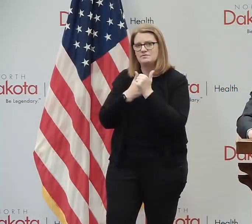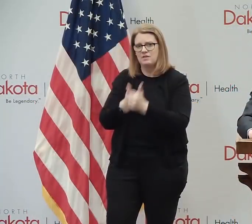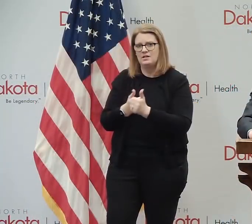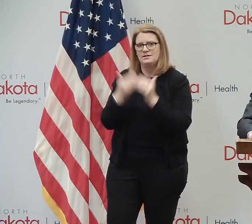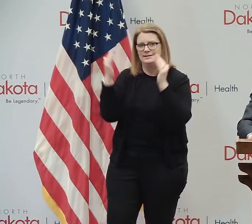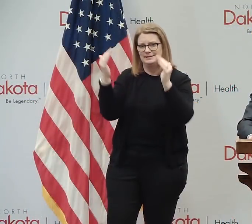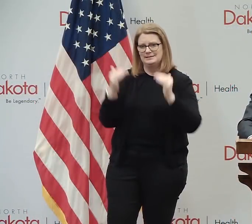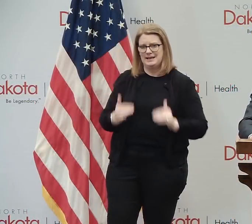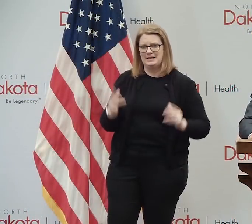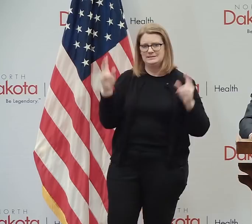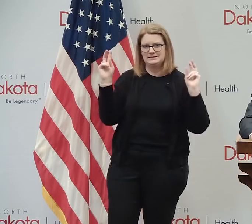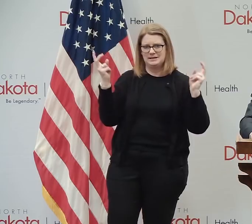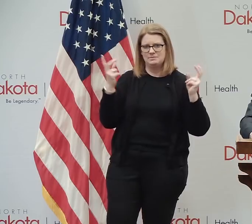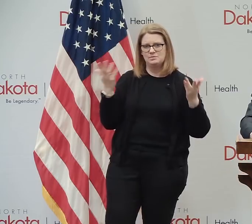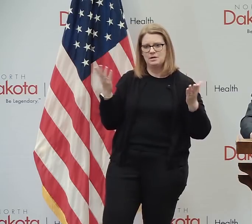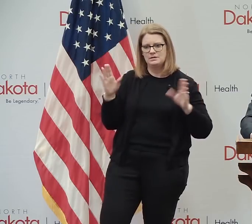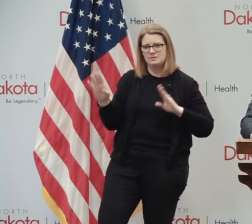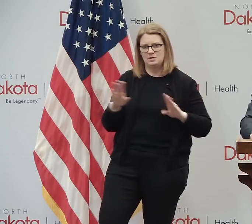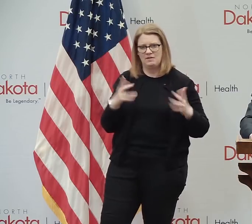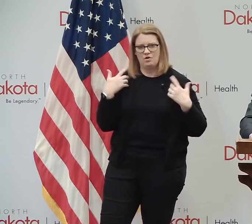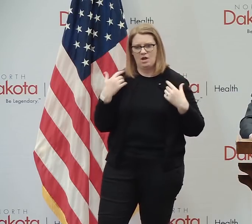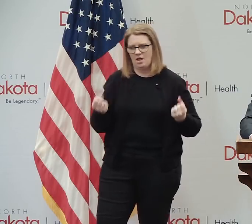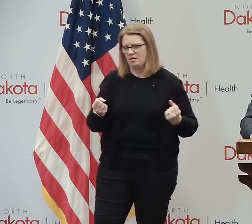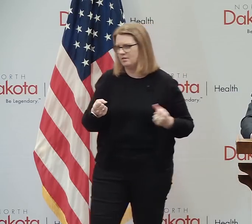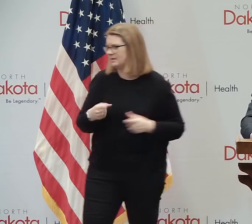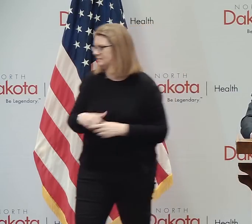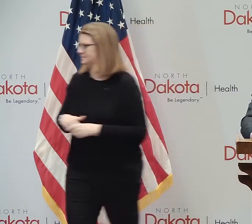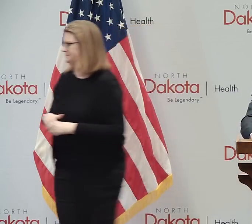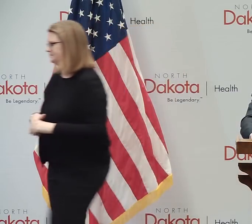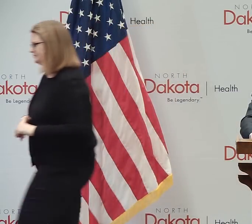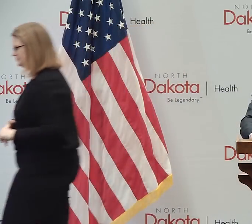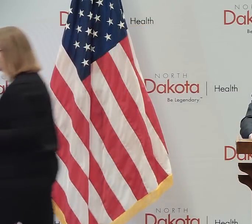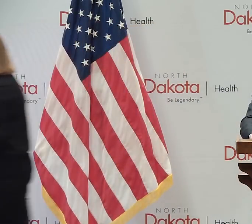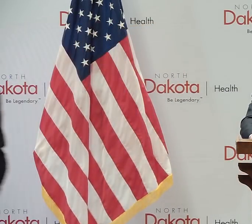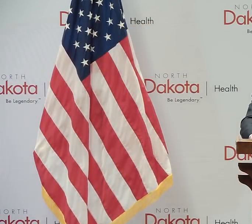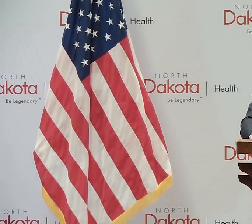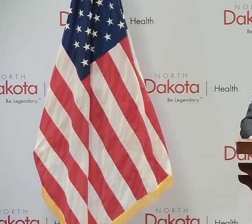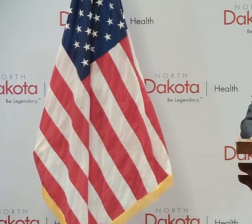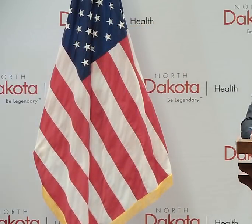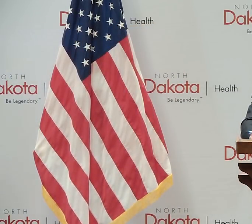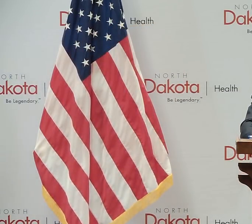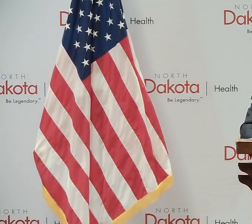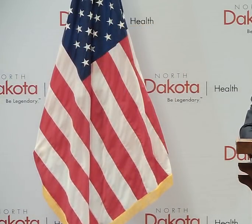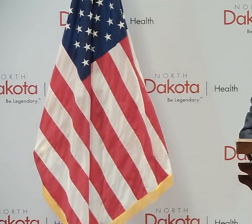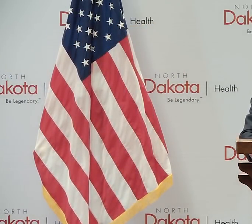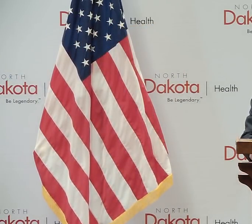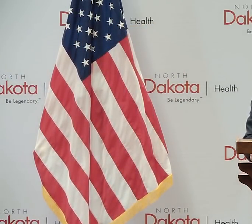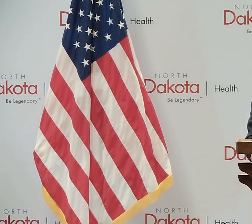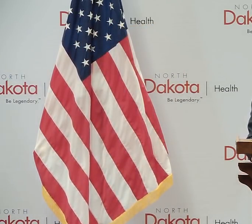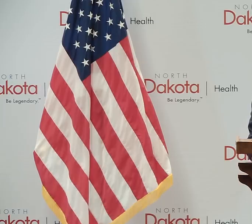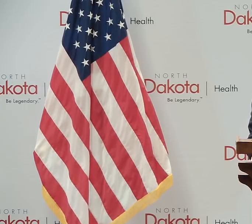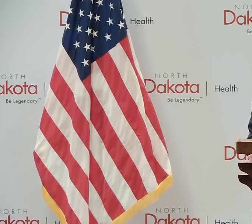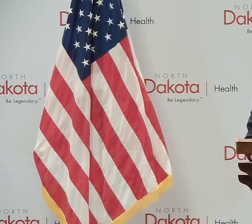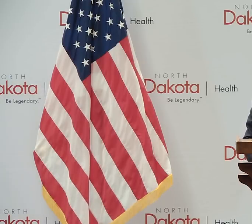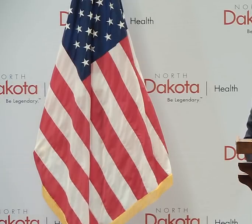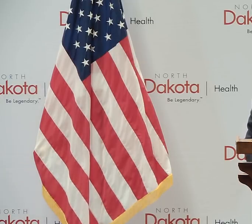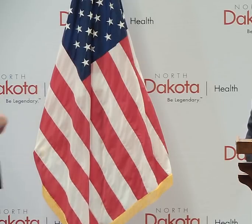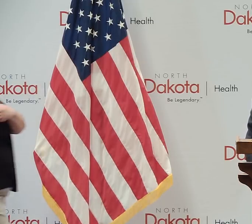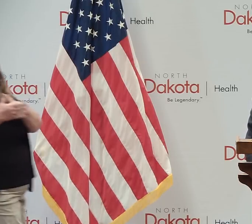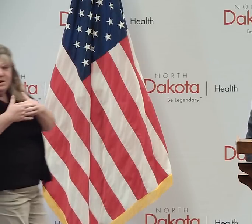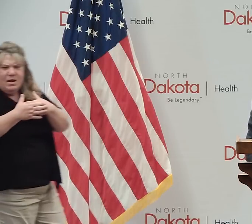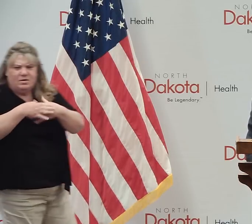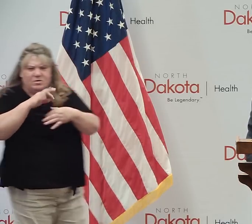next topic is behavioral health. Or actually, no, the next topic is actually voting, I think. Isn't that what I'm seeing coming